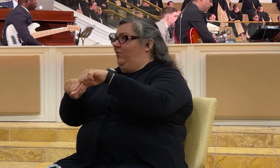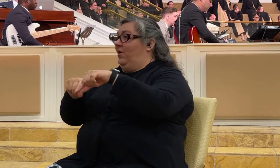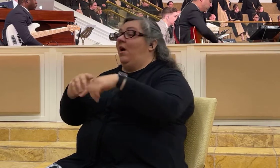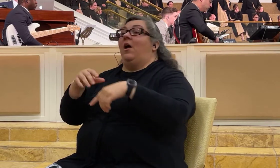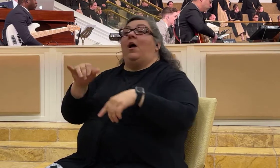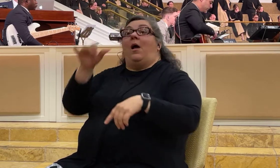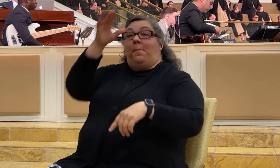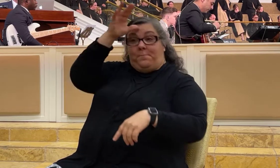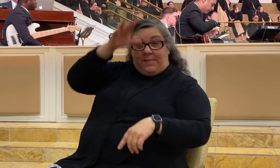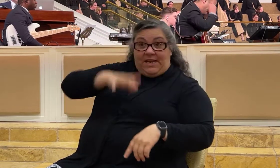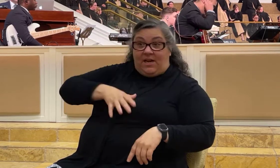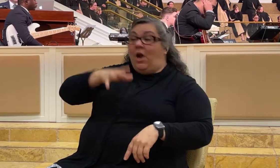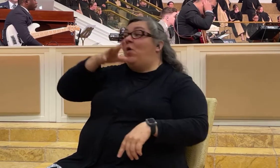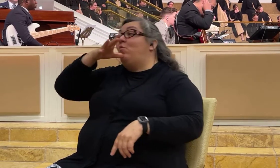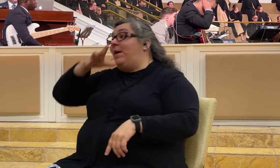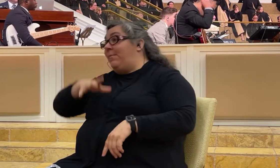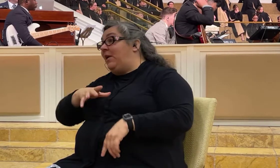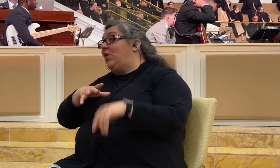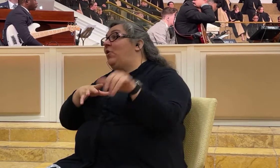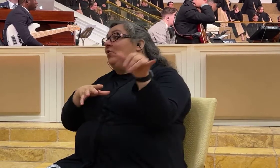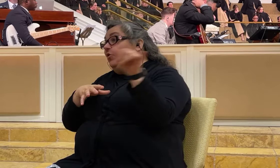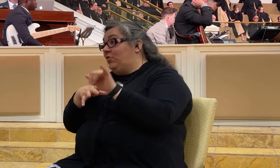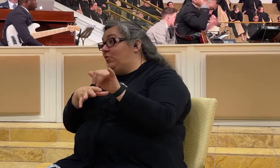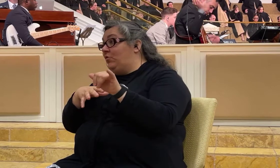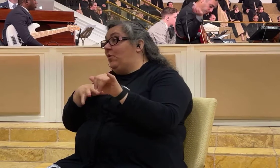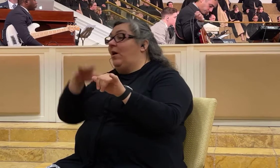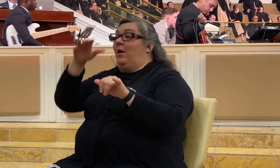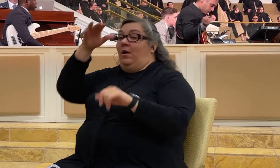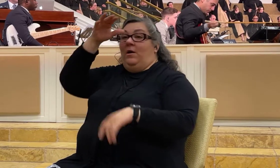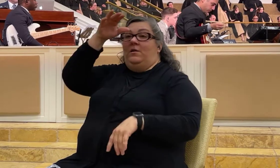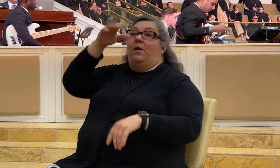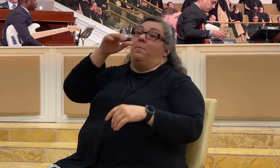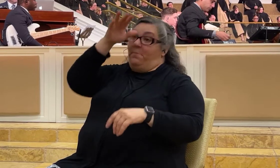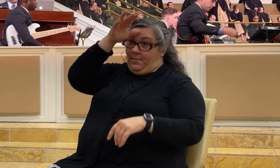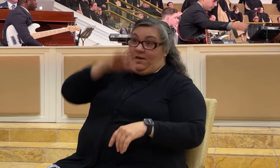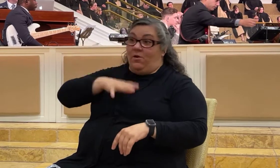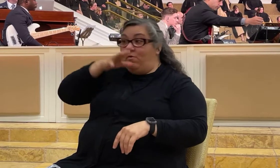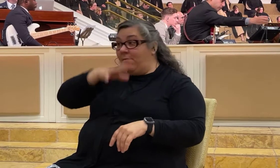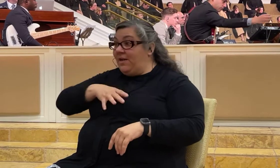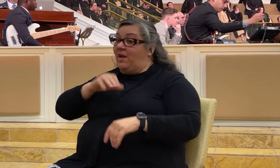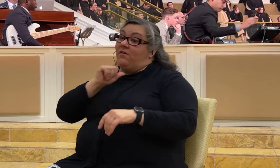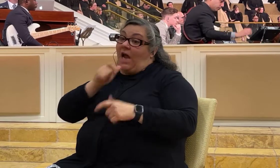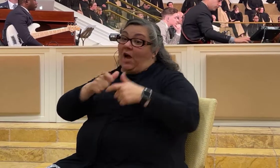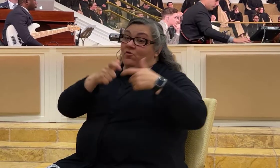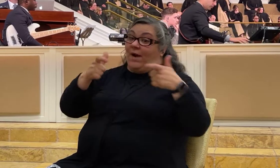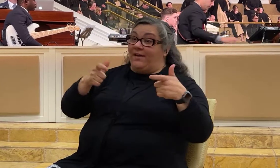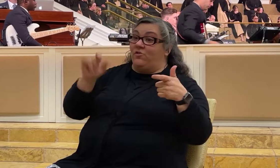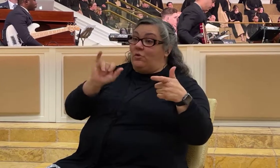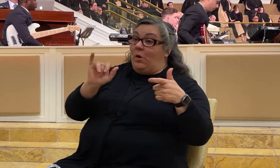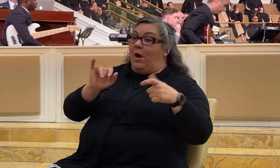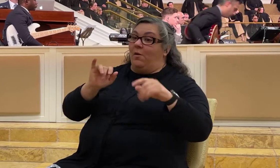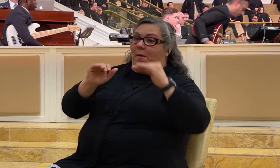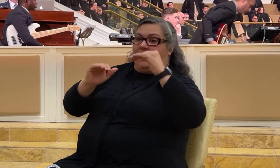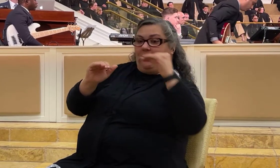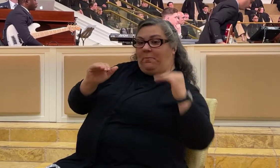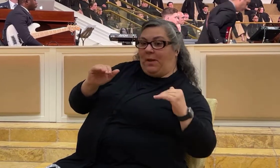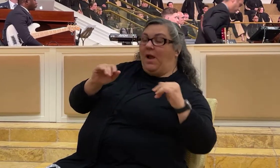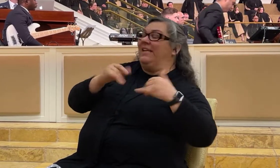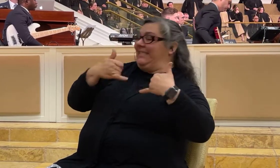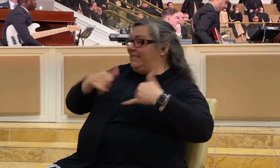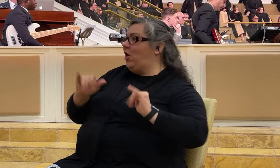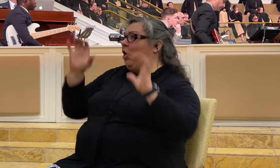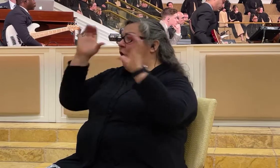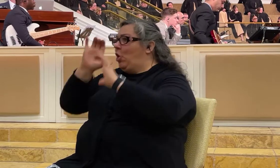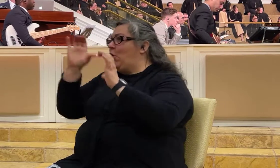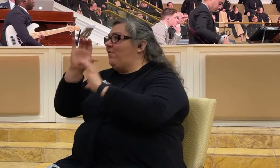and men and women not so great are looking for answers in the world that we're living in. The